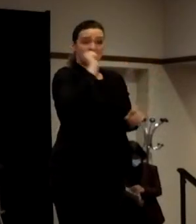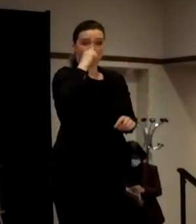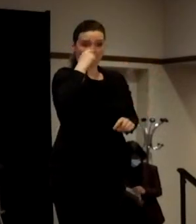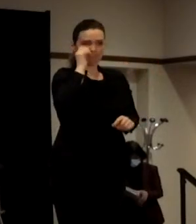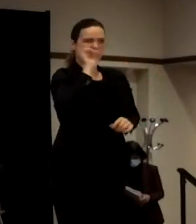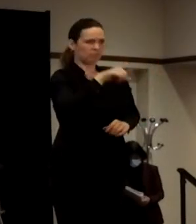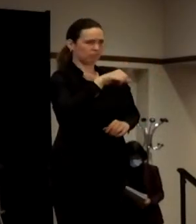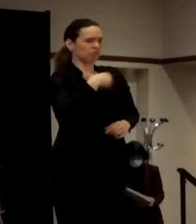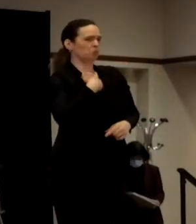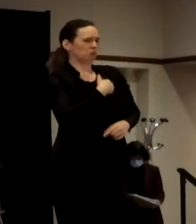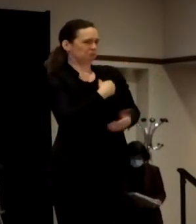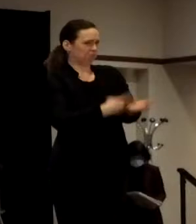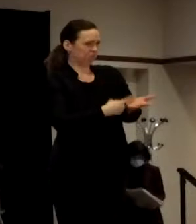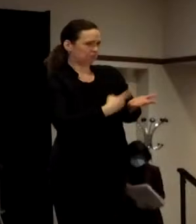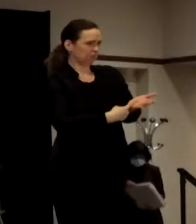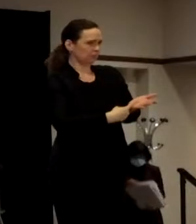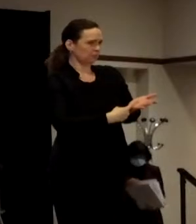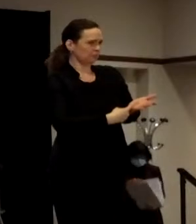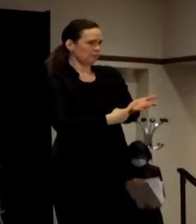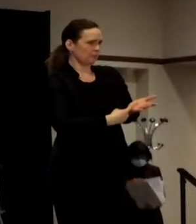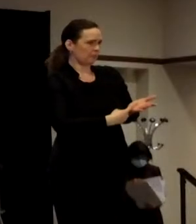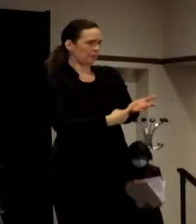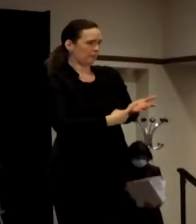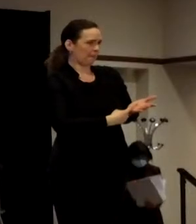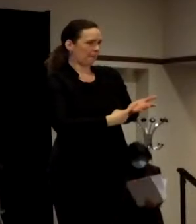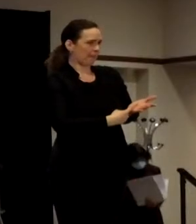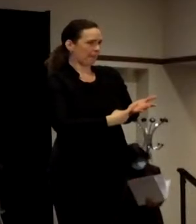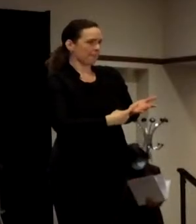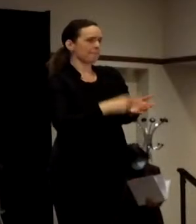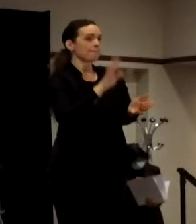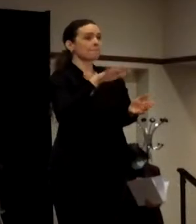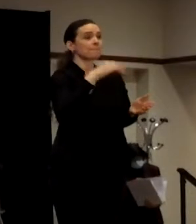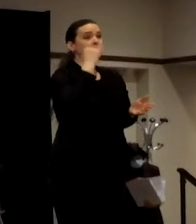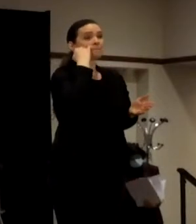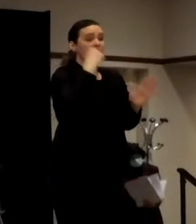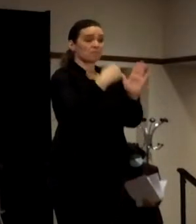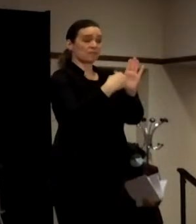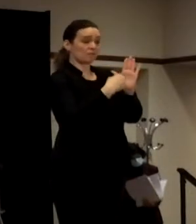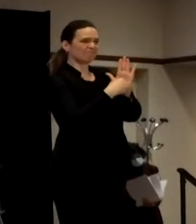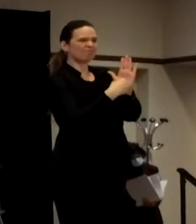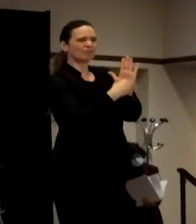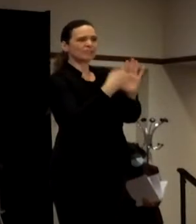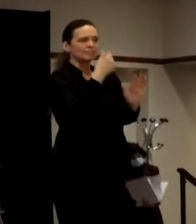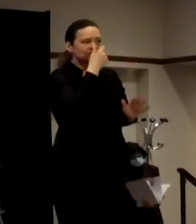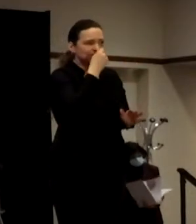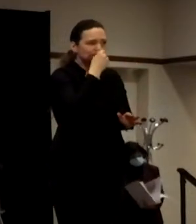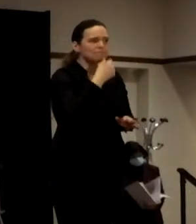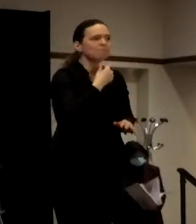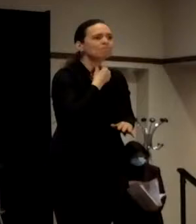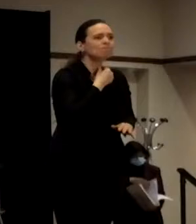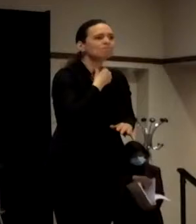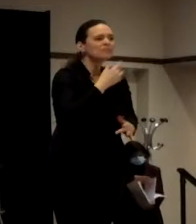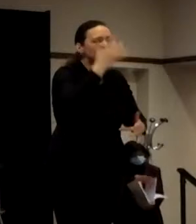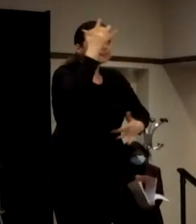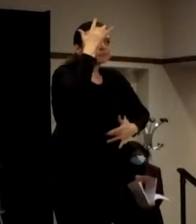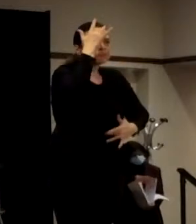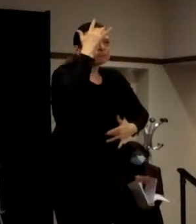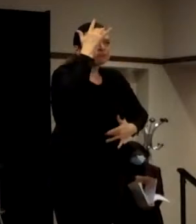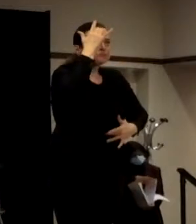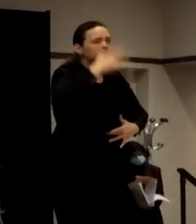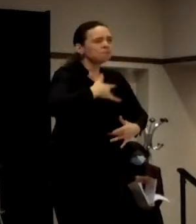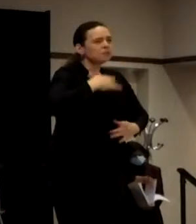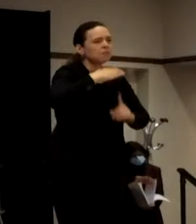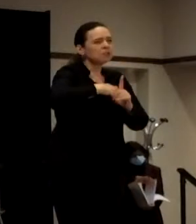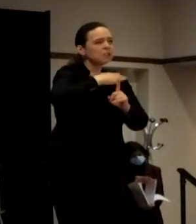is symptomatic spread. Please, anytime you have symptoms, you need to rule out COVID. You're on Team Onondaga. We're